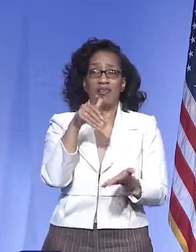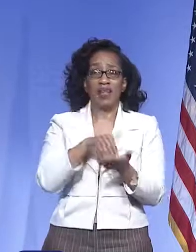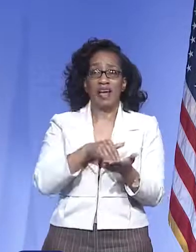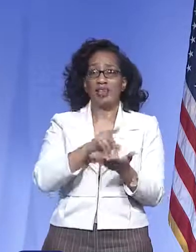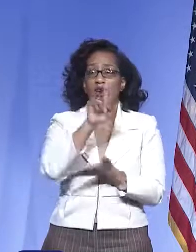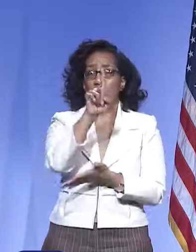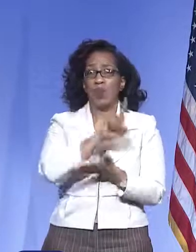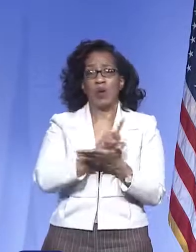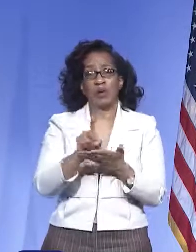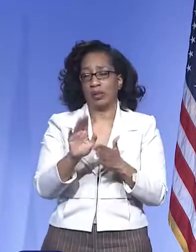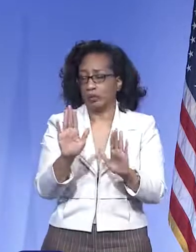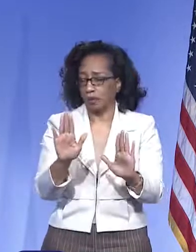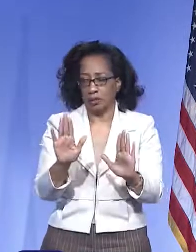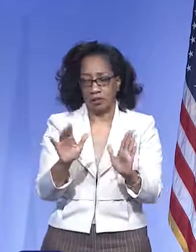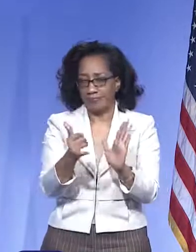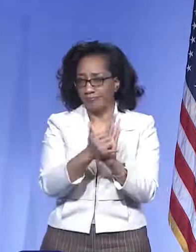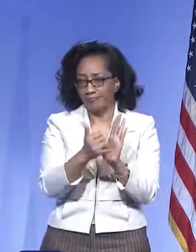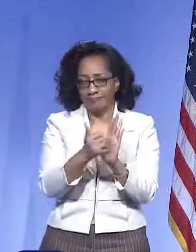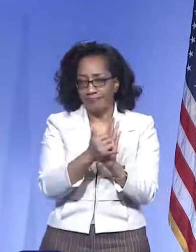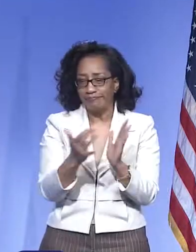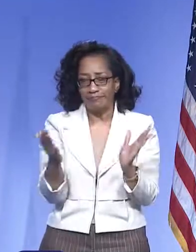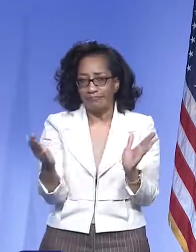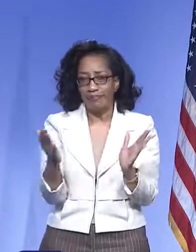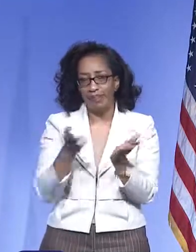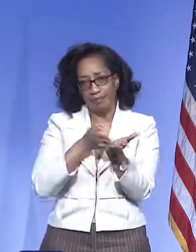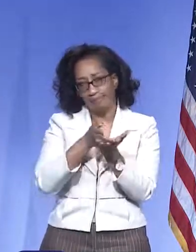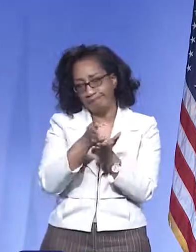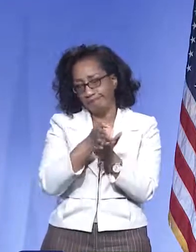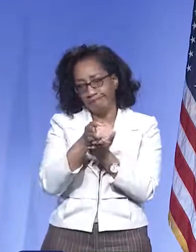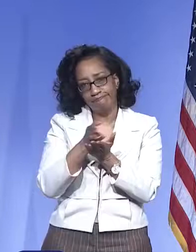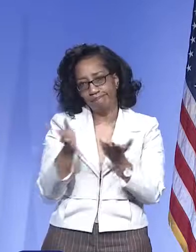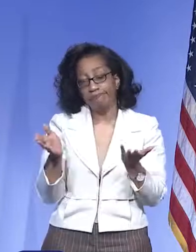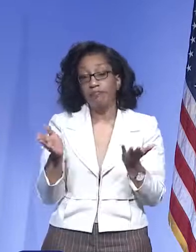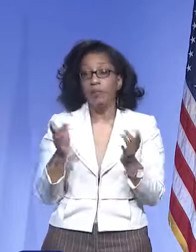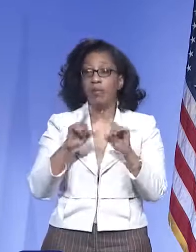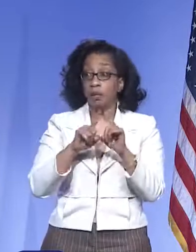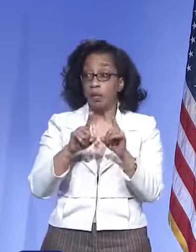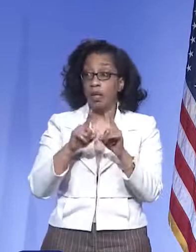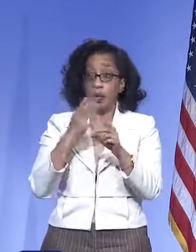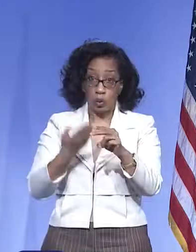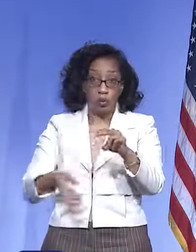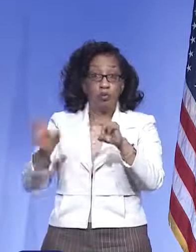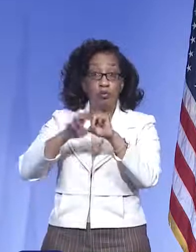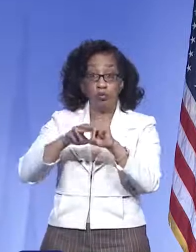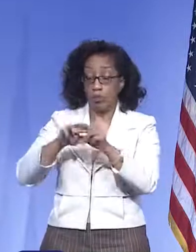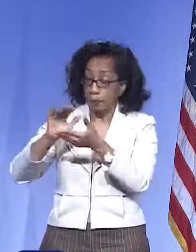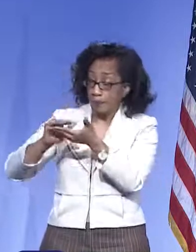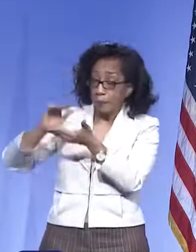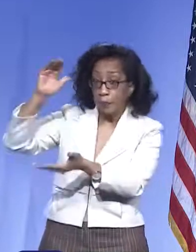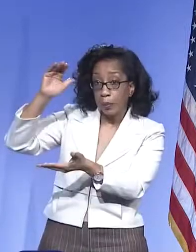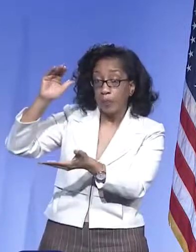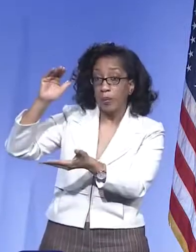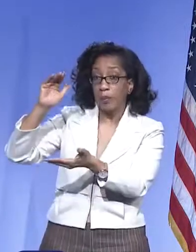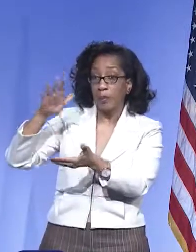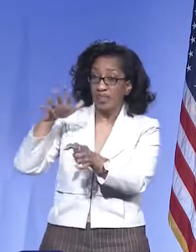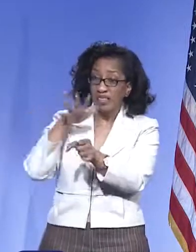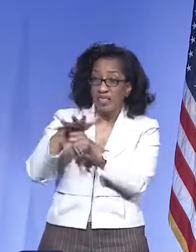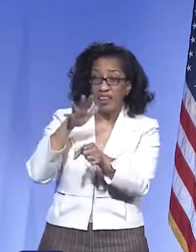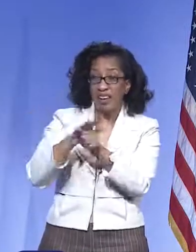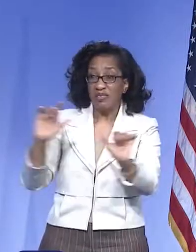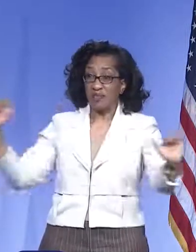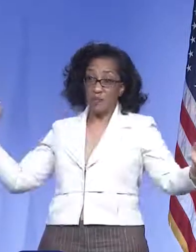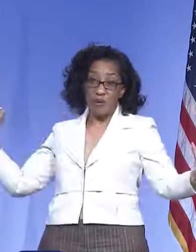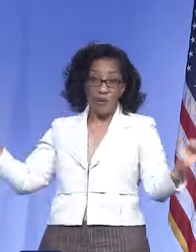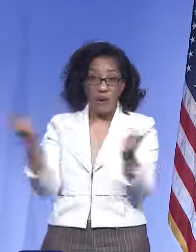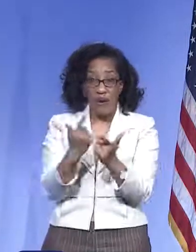we could do that, but that's not the pace we're going to be on. As I said, we'll receive a significant uptick, but it's not going to be enough to do everybody in 1 week or even